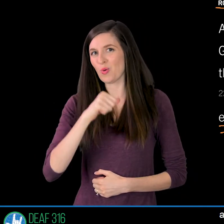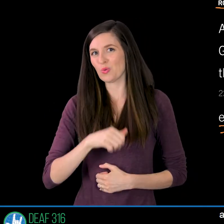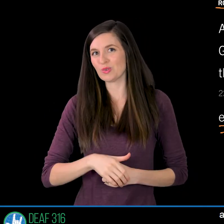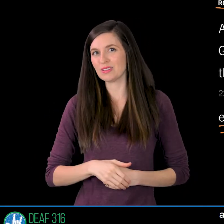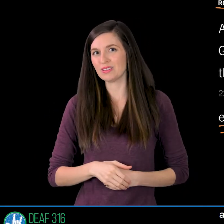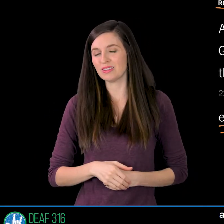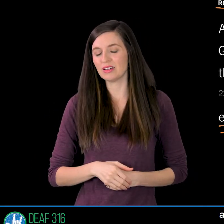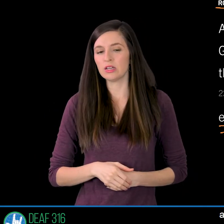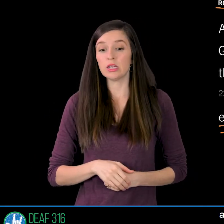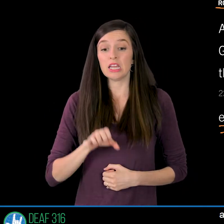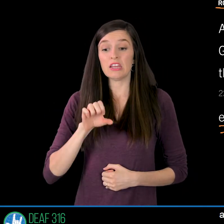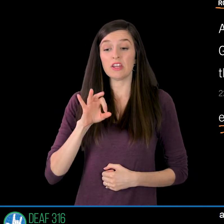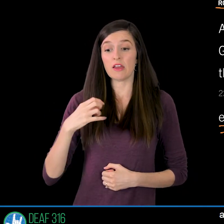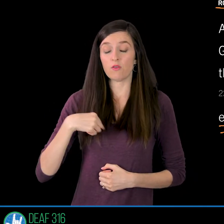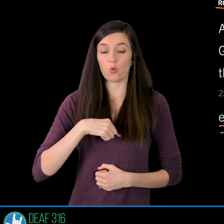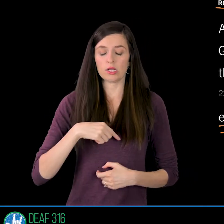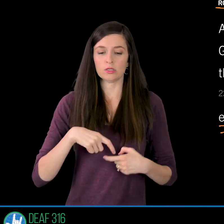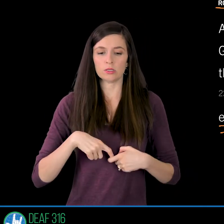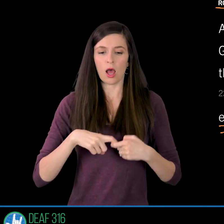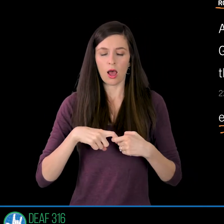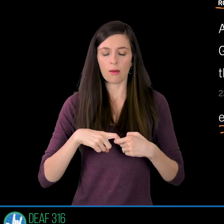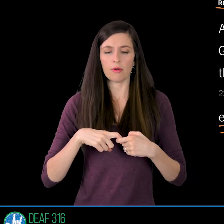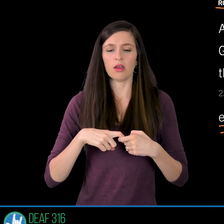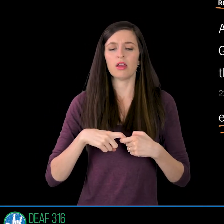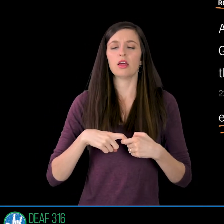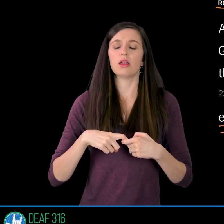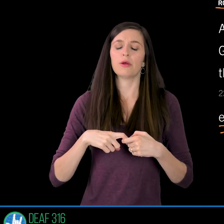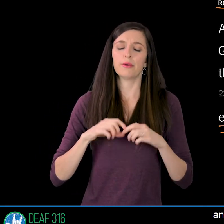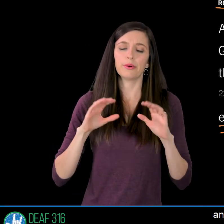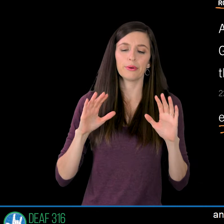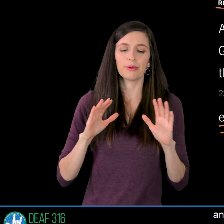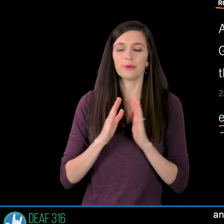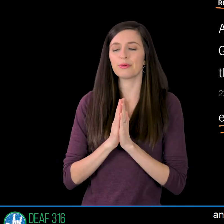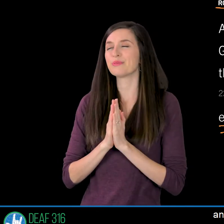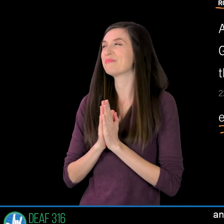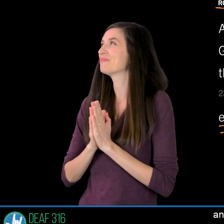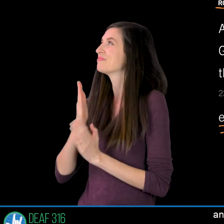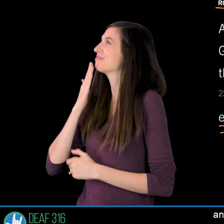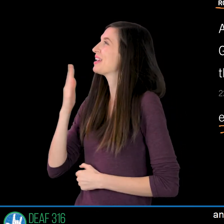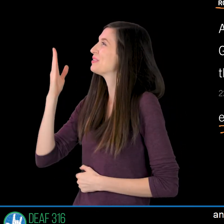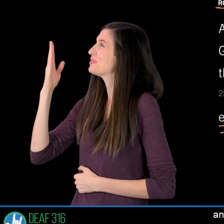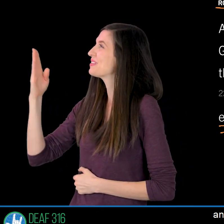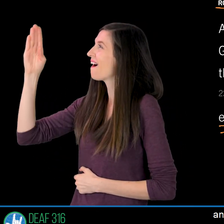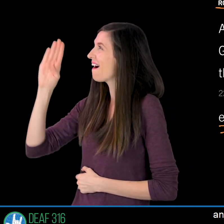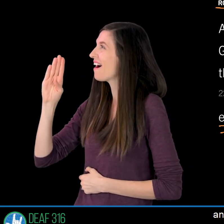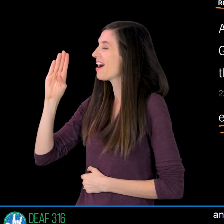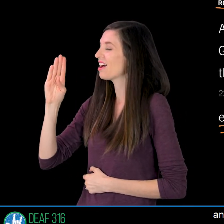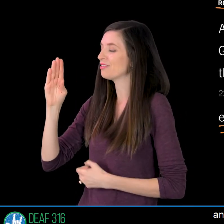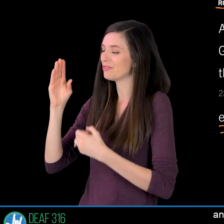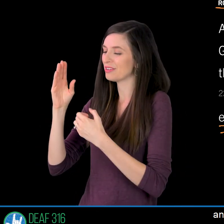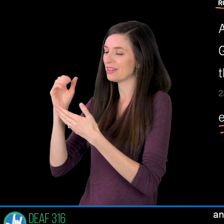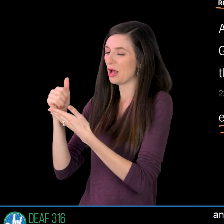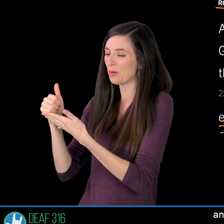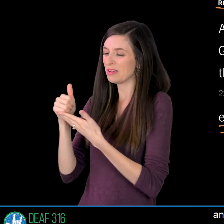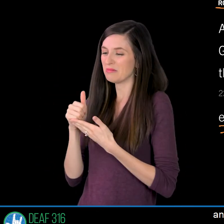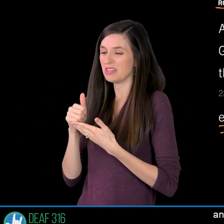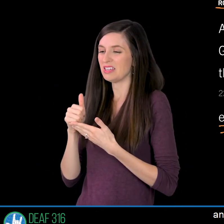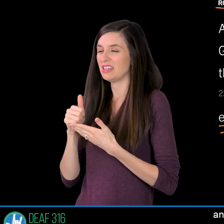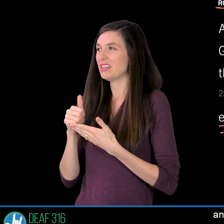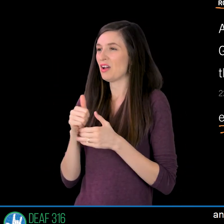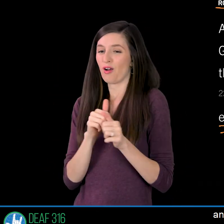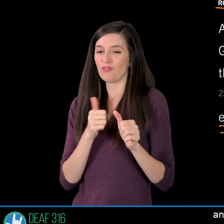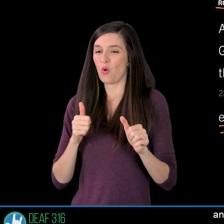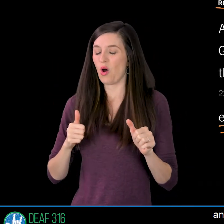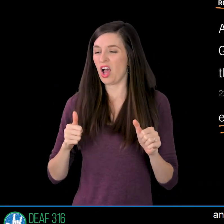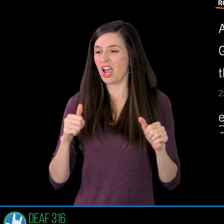we're not nearly as thankful as we should, even if we pause every now and then and thank God for sparing us